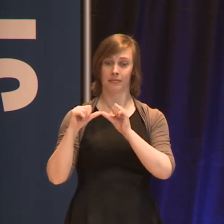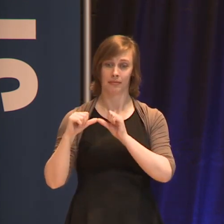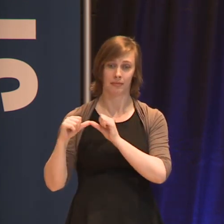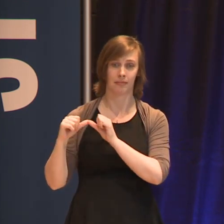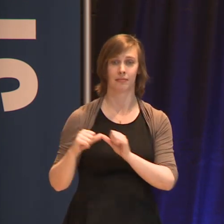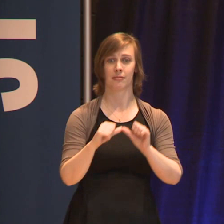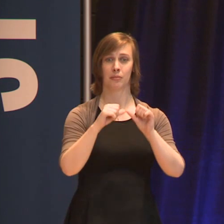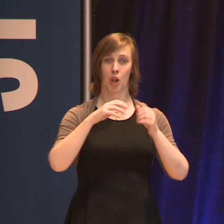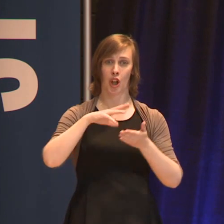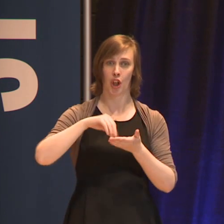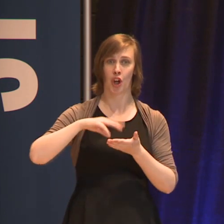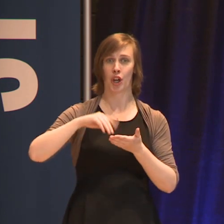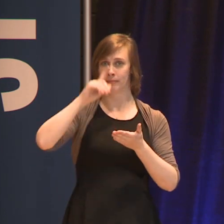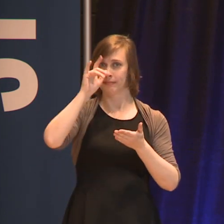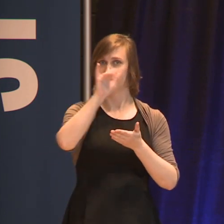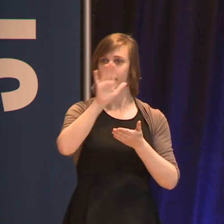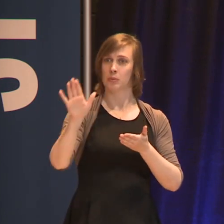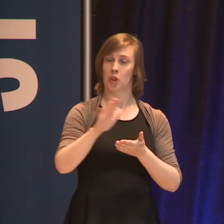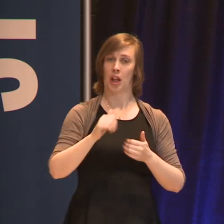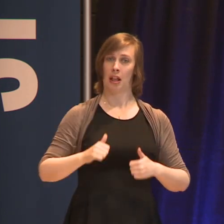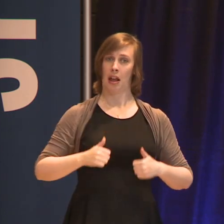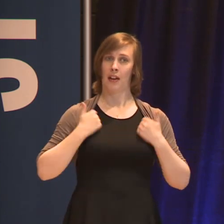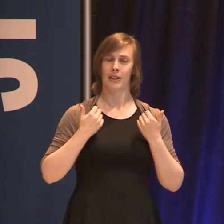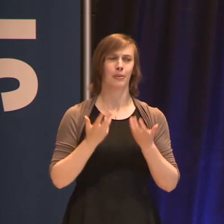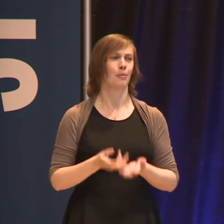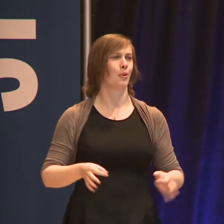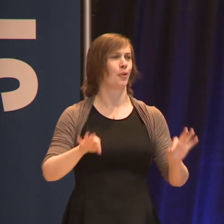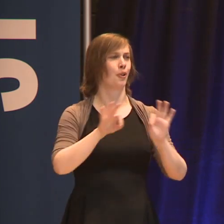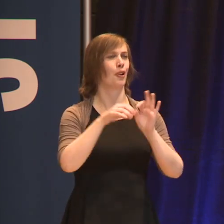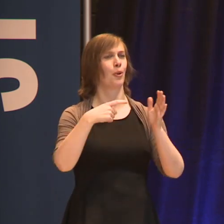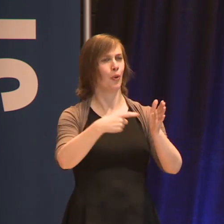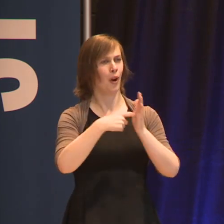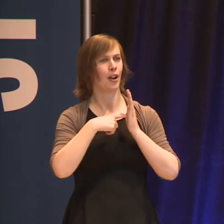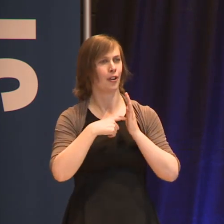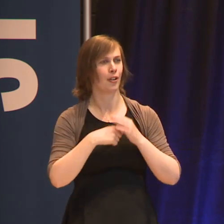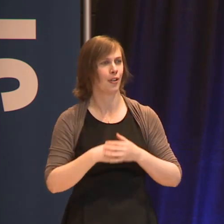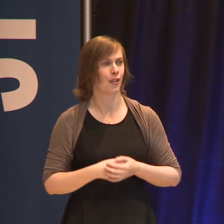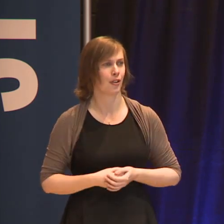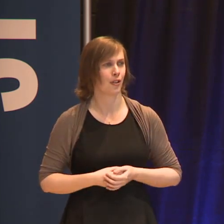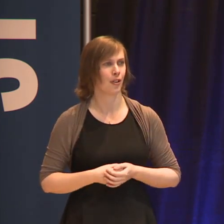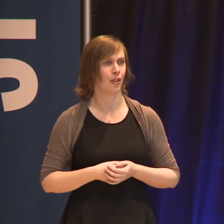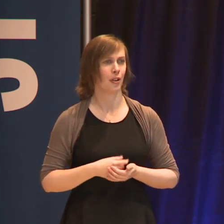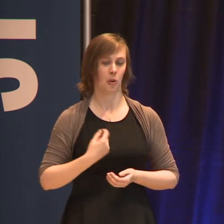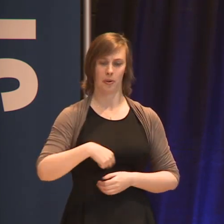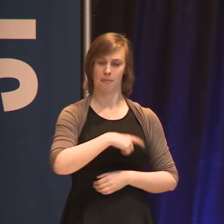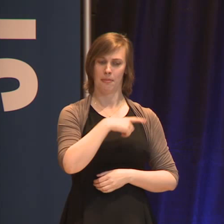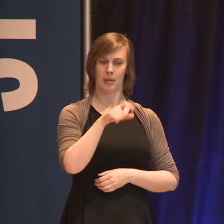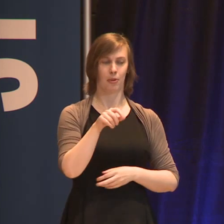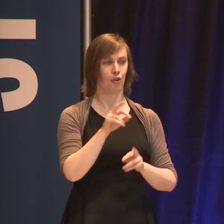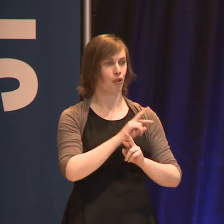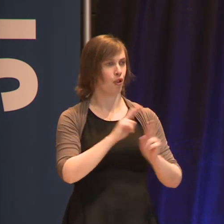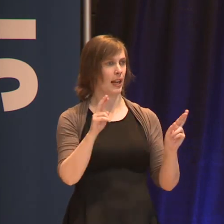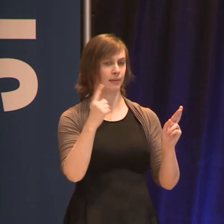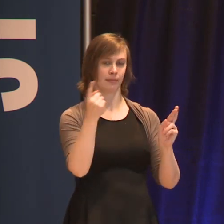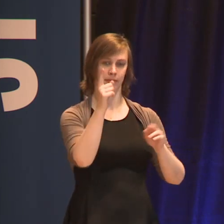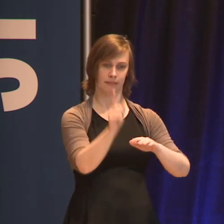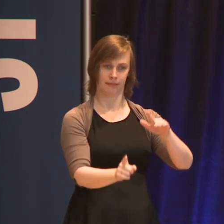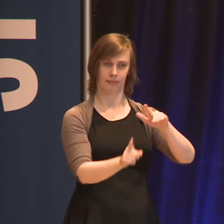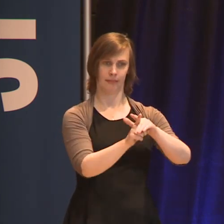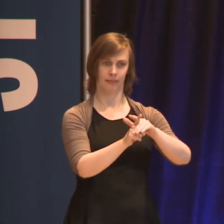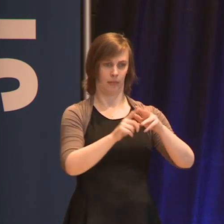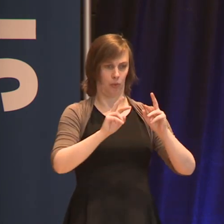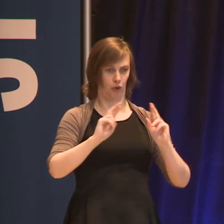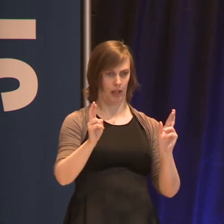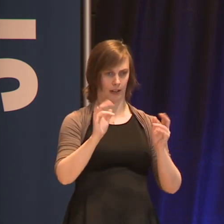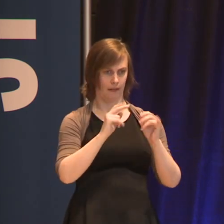important of our civic duties, because we all have the responsibility to be prepared for the unexpected, and we should always be in